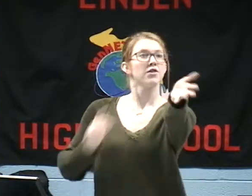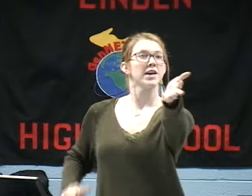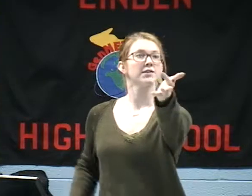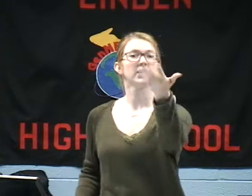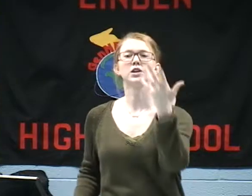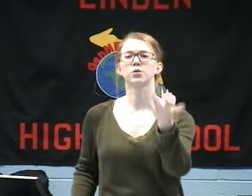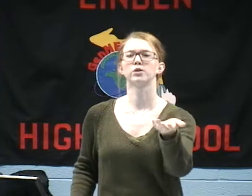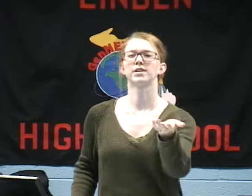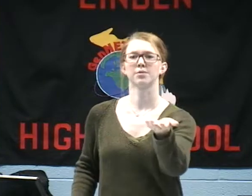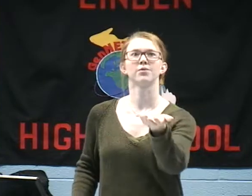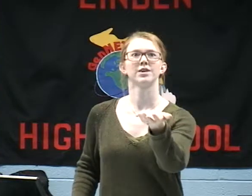His feelings weren't